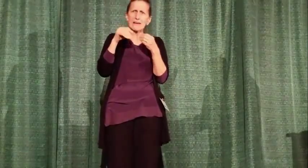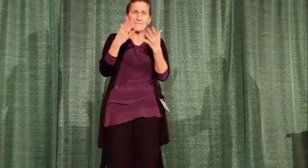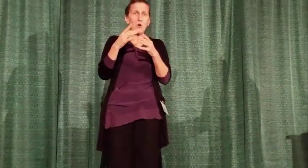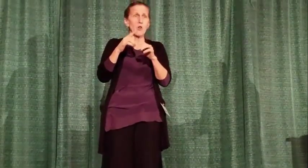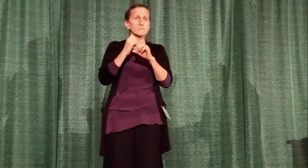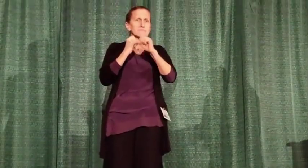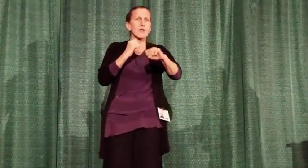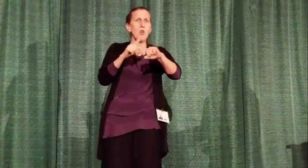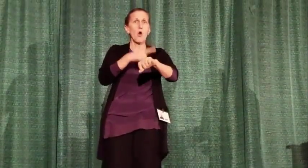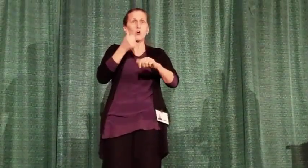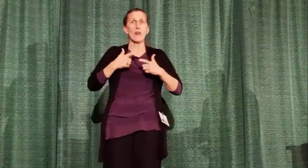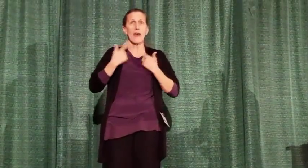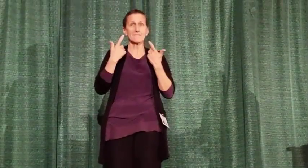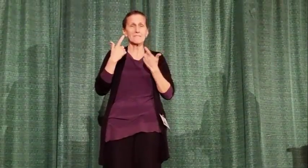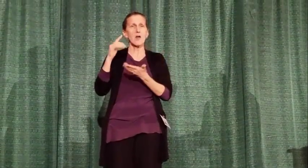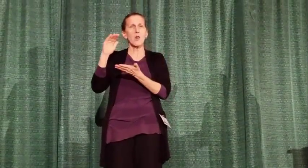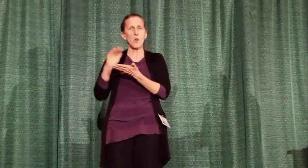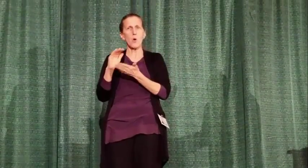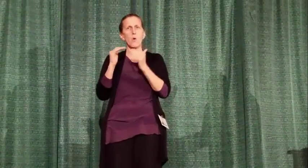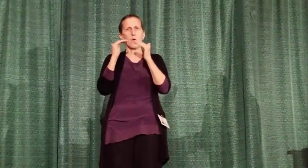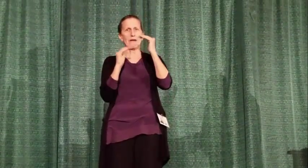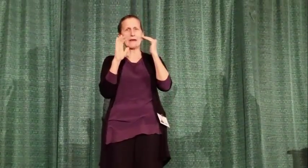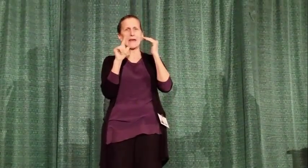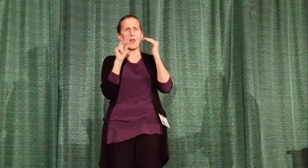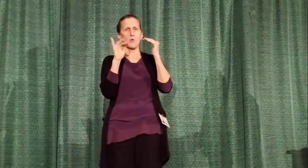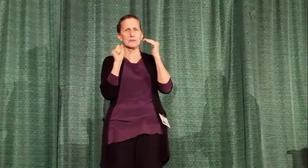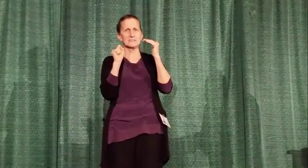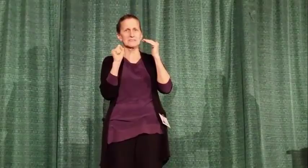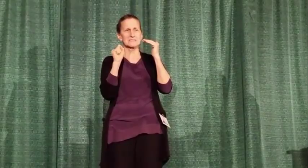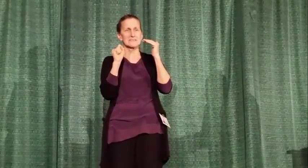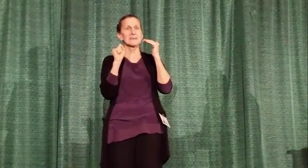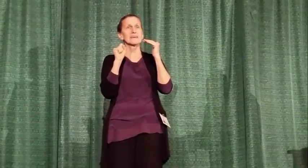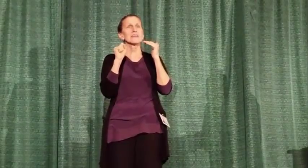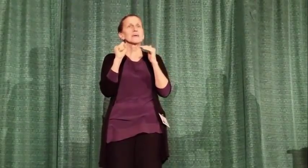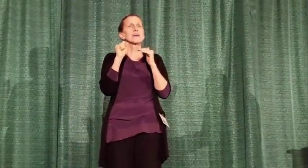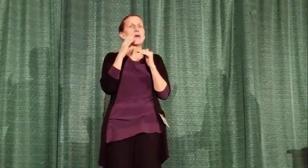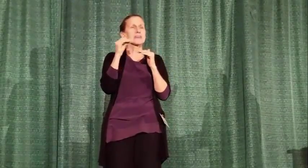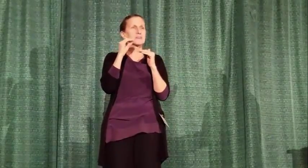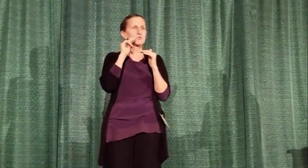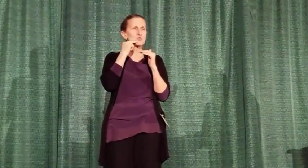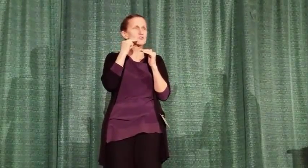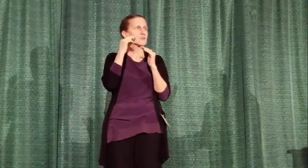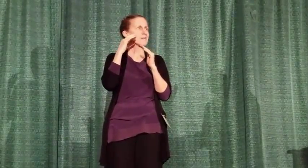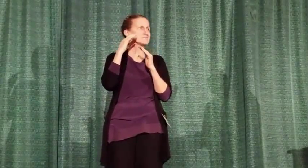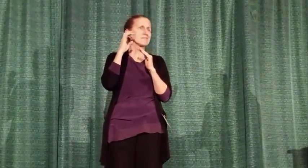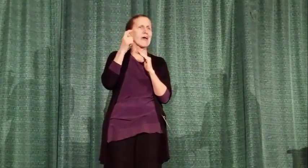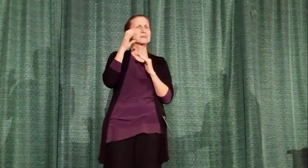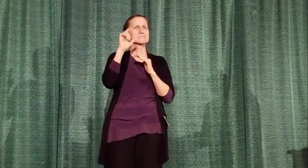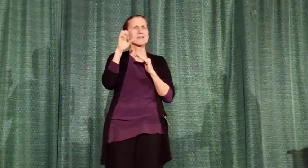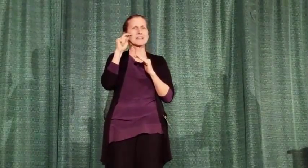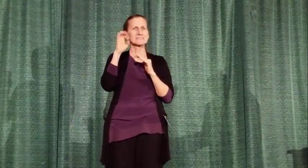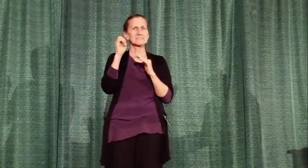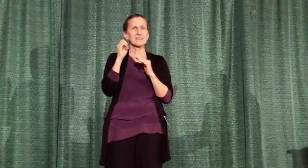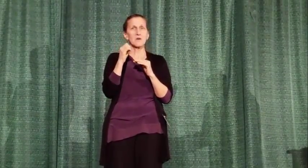is lower caloric intake in an environment of nutritional excellence, of micronutrient excellence. Right? One